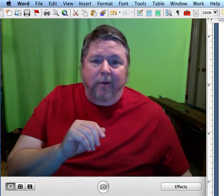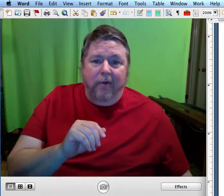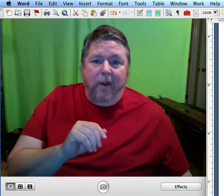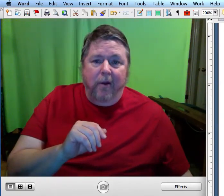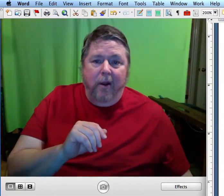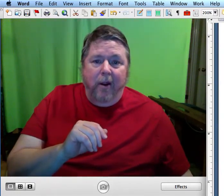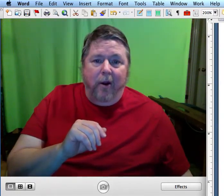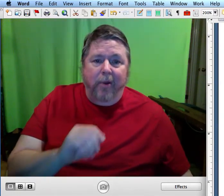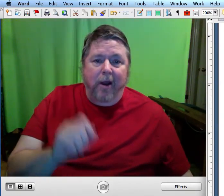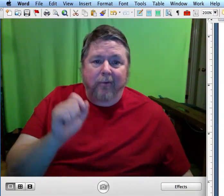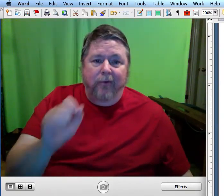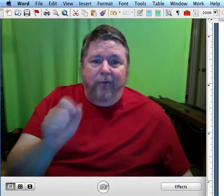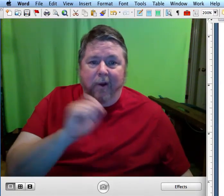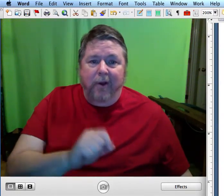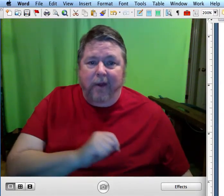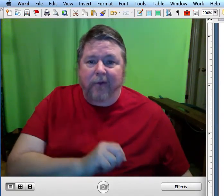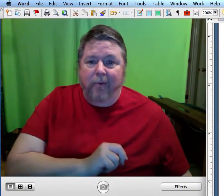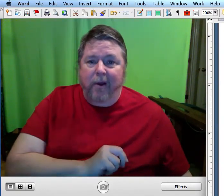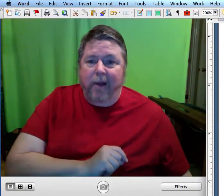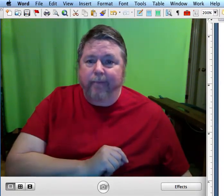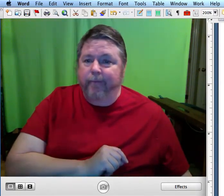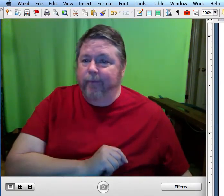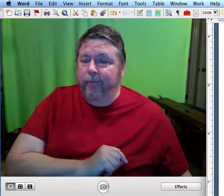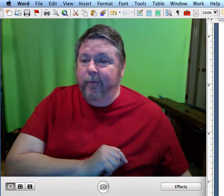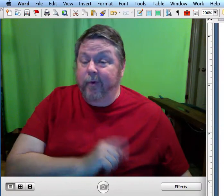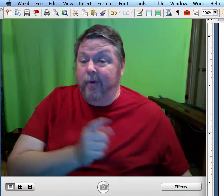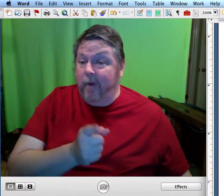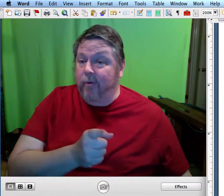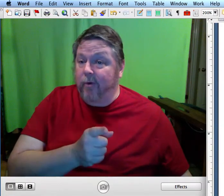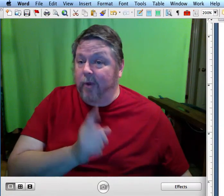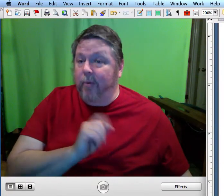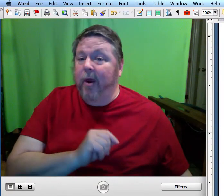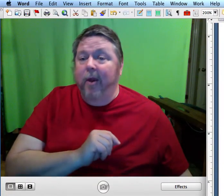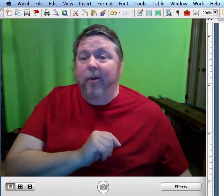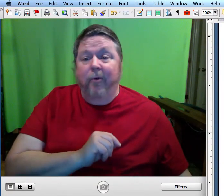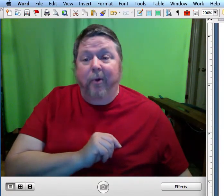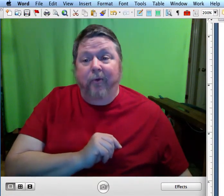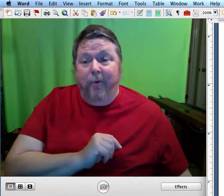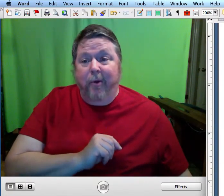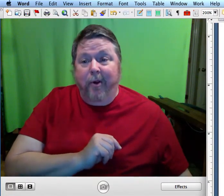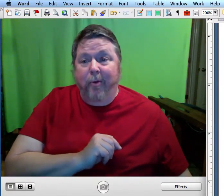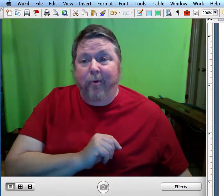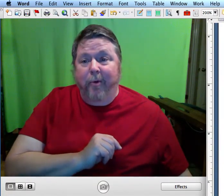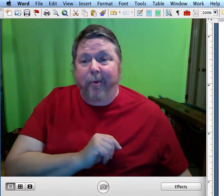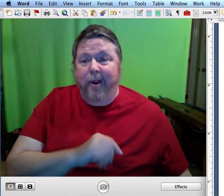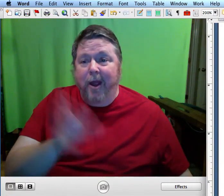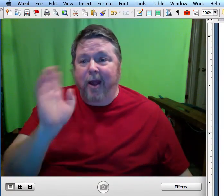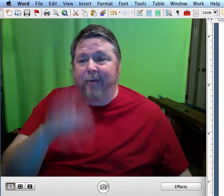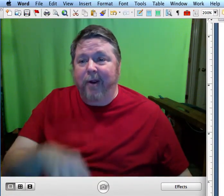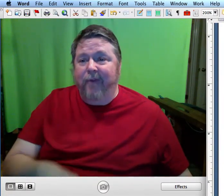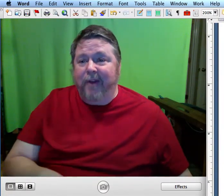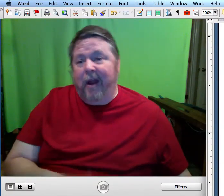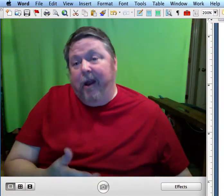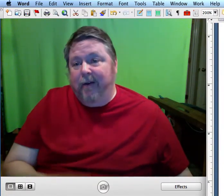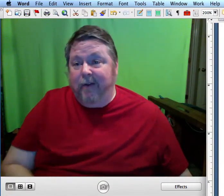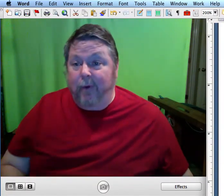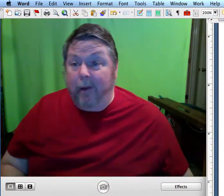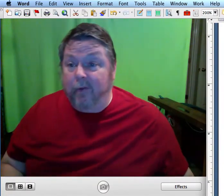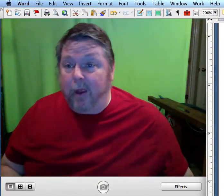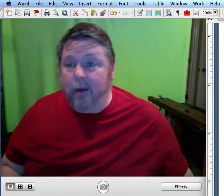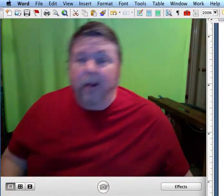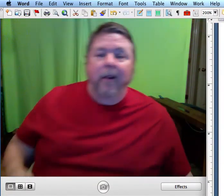Without the sun, our planet would freeze in less than 1 day," which is rather true. If you're worried about global warming, we can fix that. Just